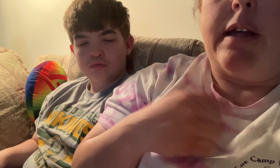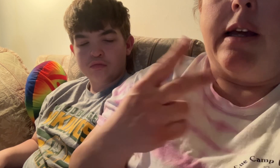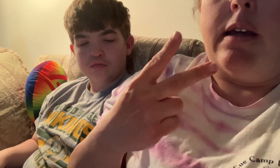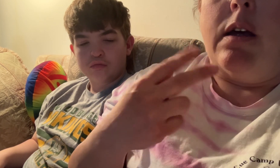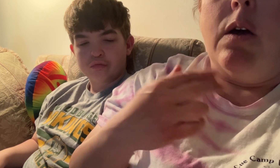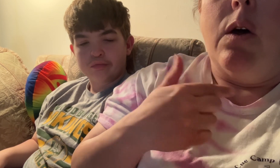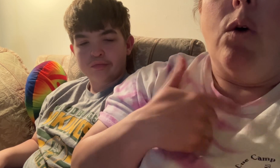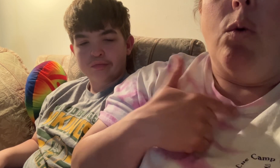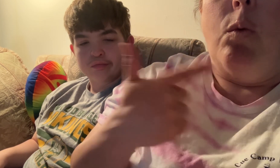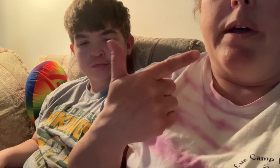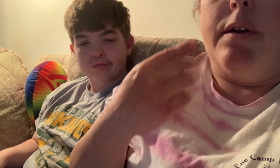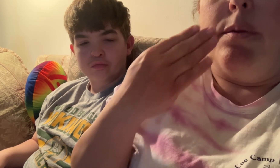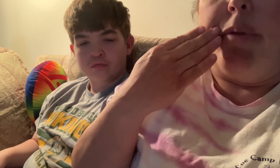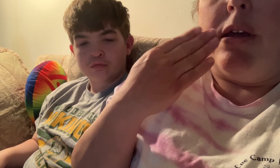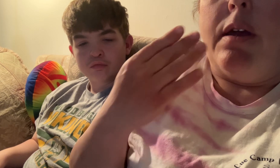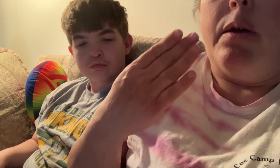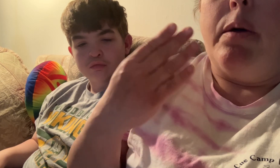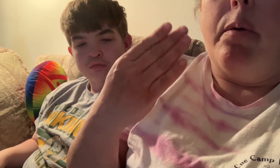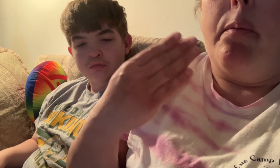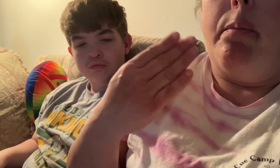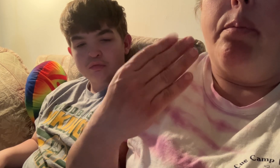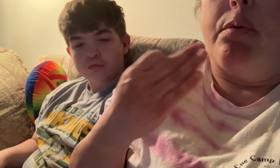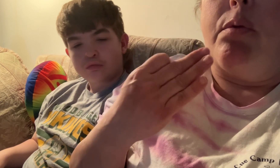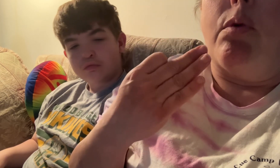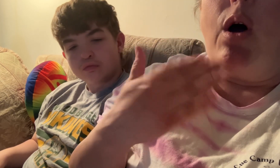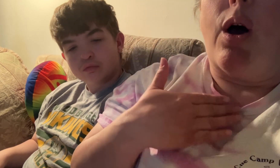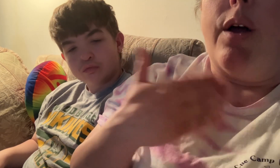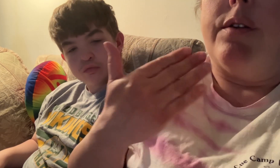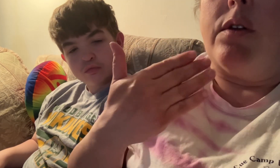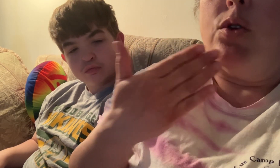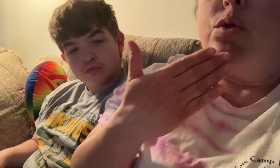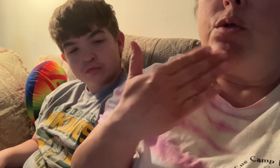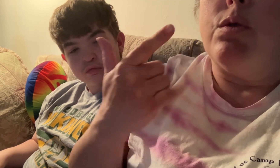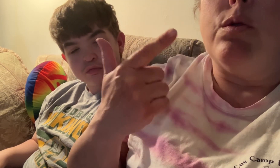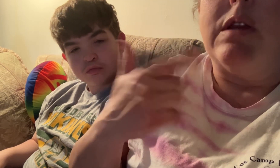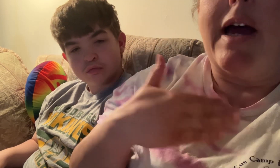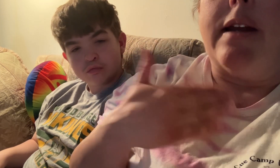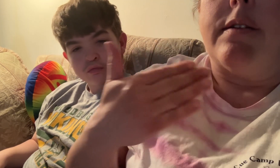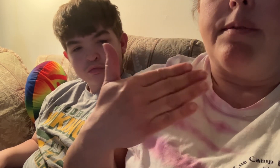astounding will be brought to light.